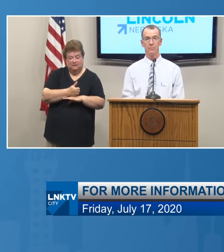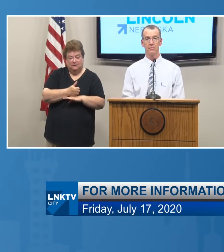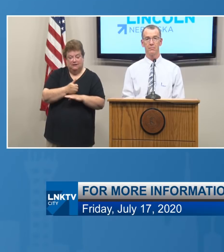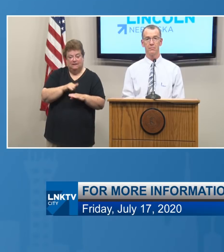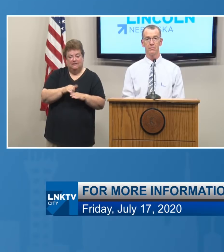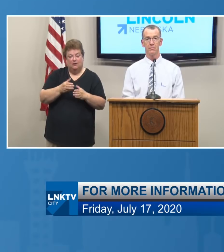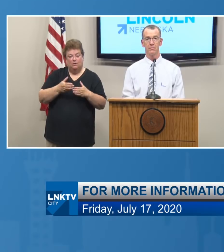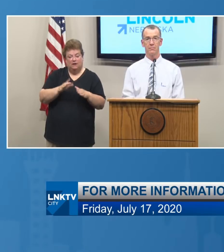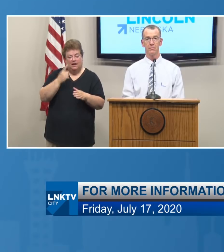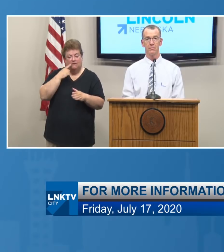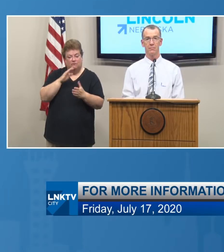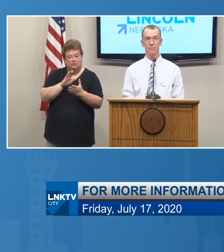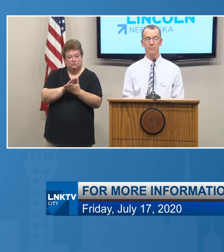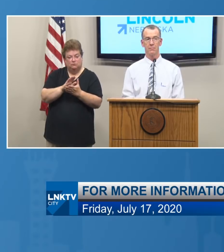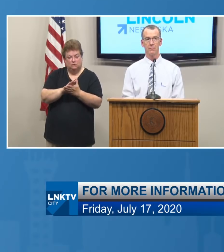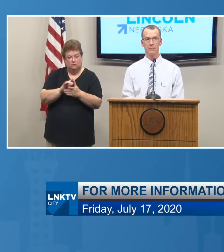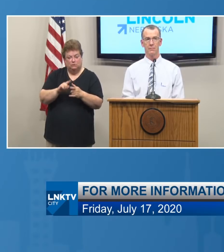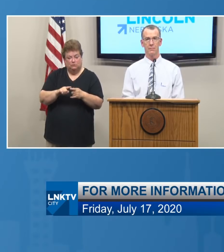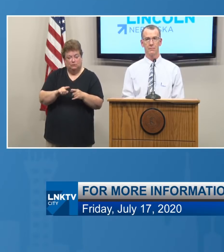allow for school to be held.